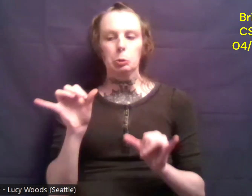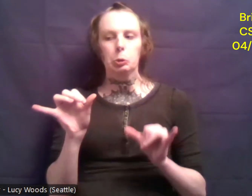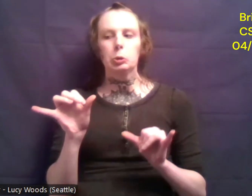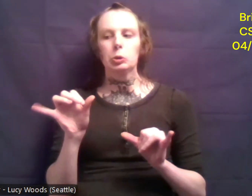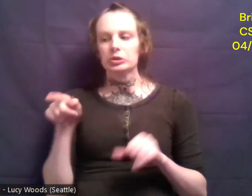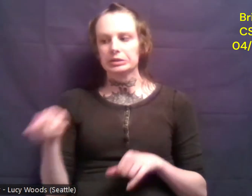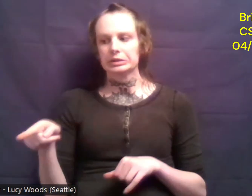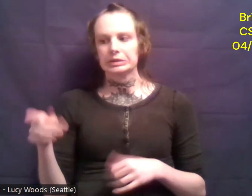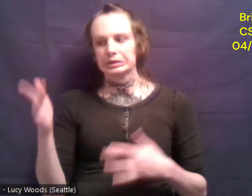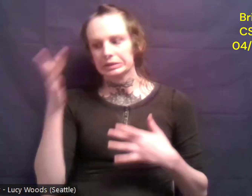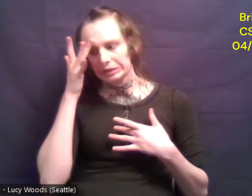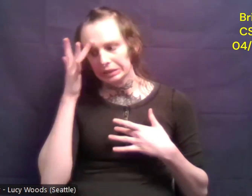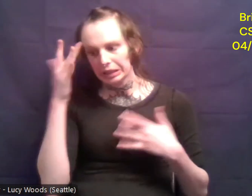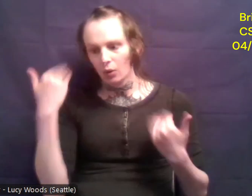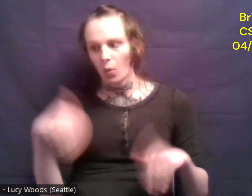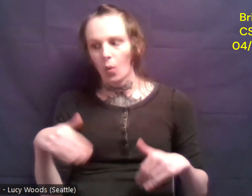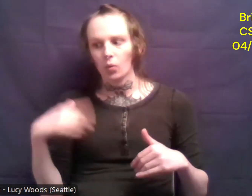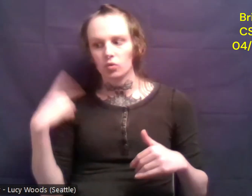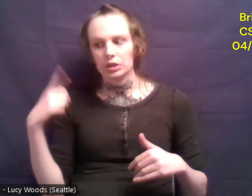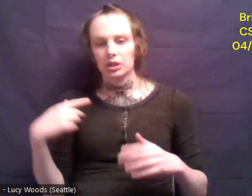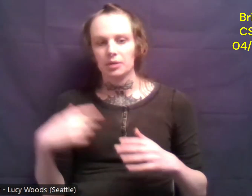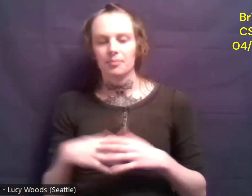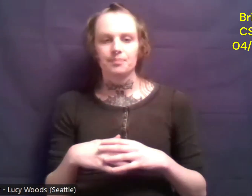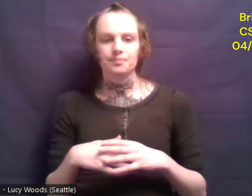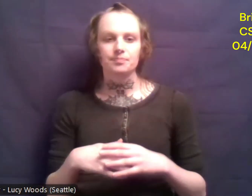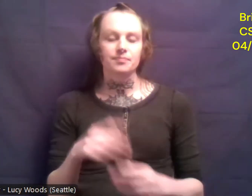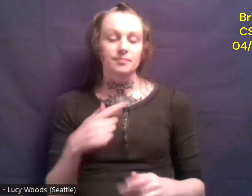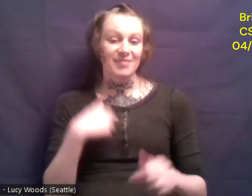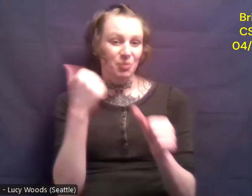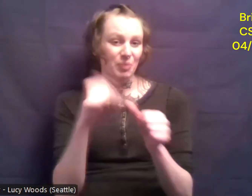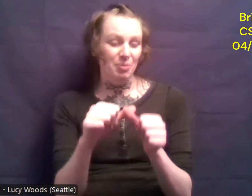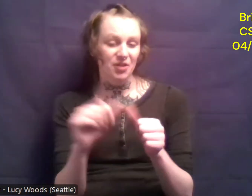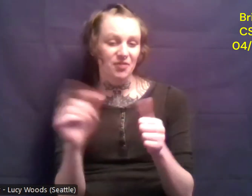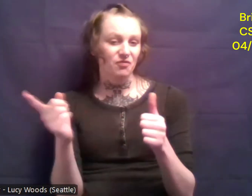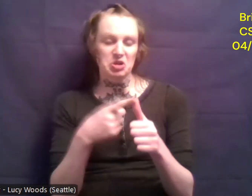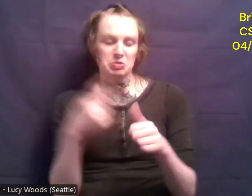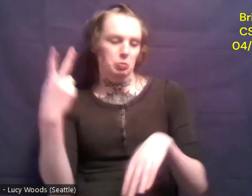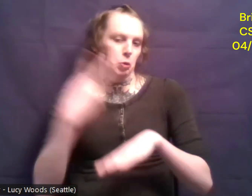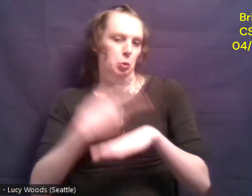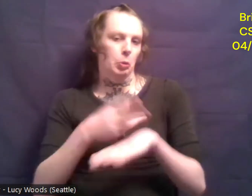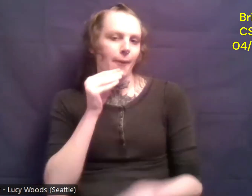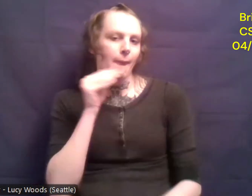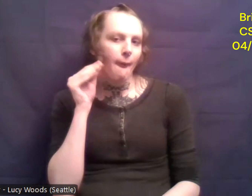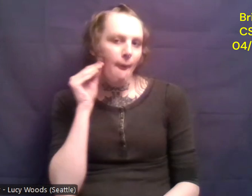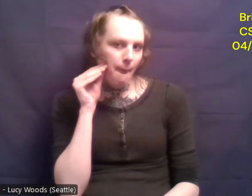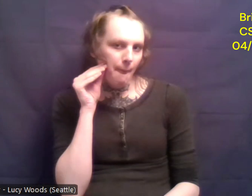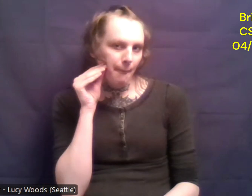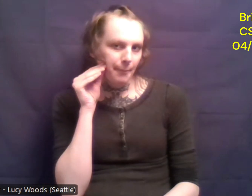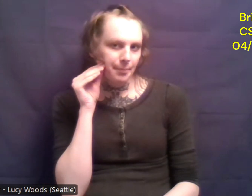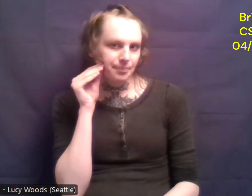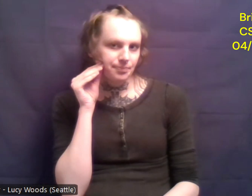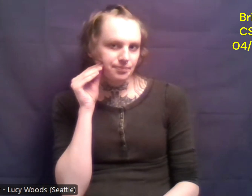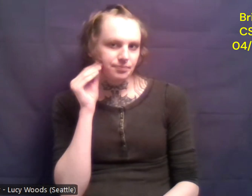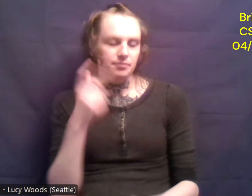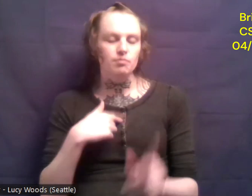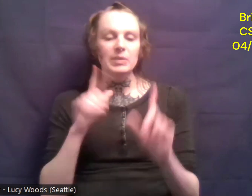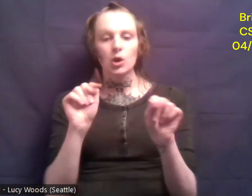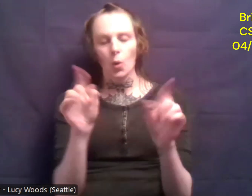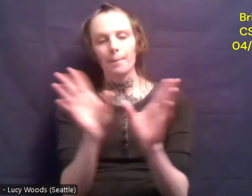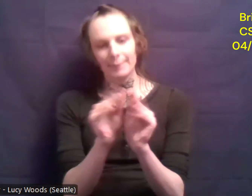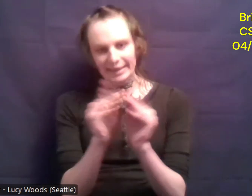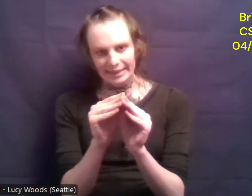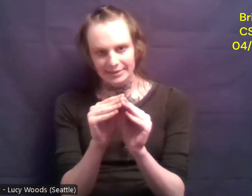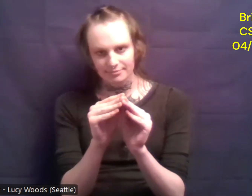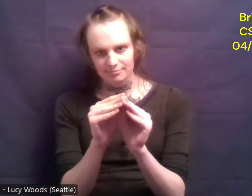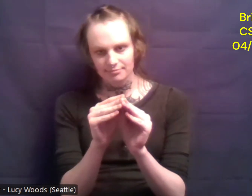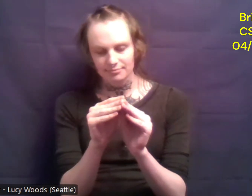of being home. And I remember, like, obviously I raised my hand because it was my first meeting, but I went to a lot